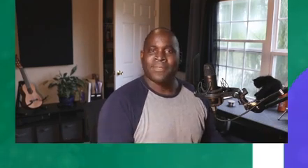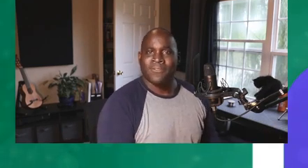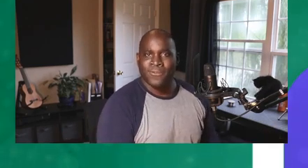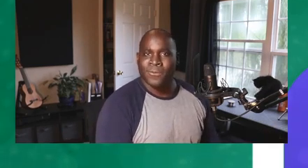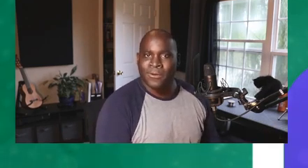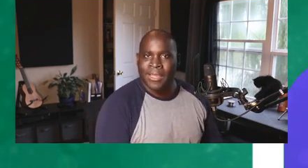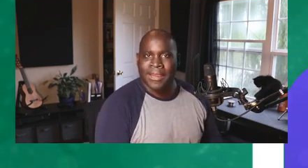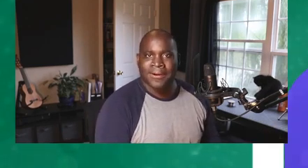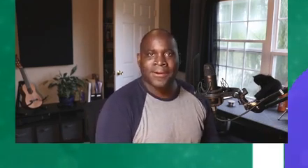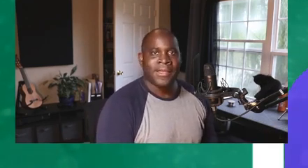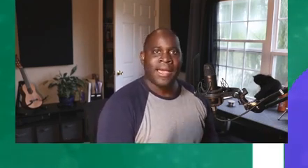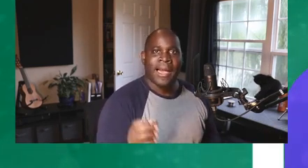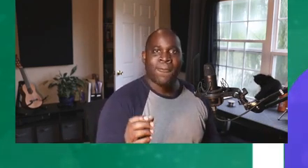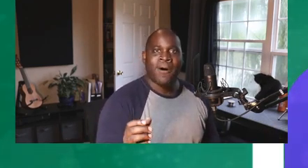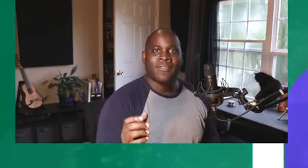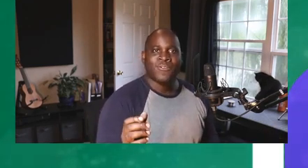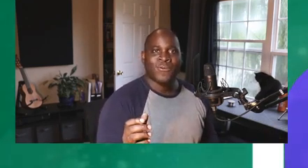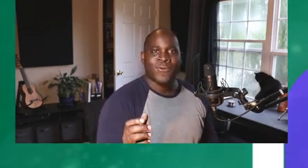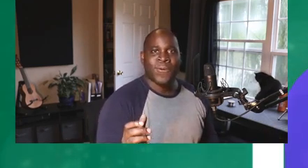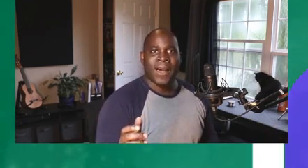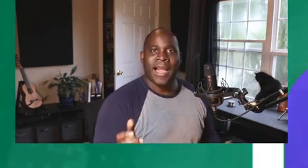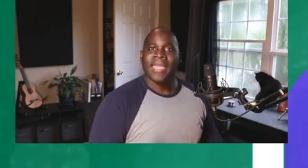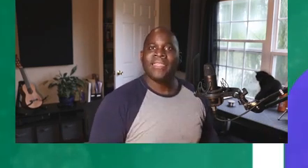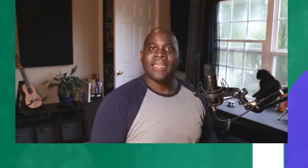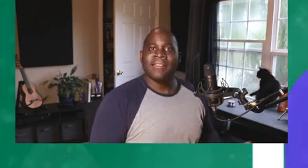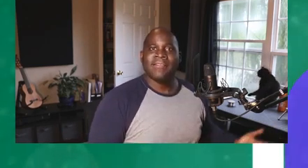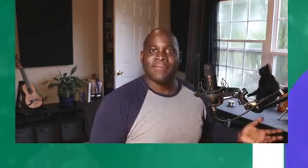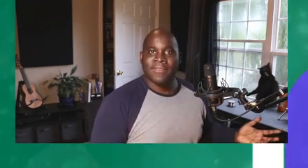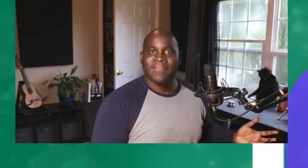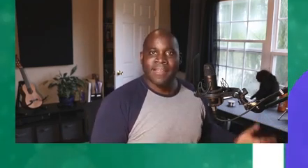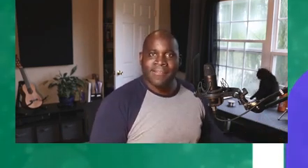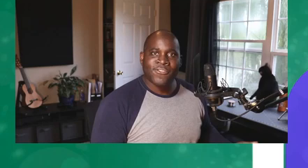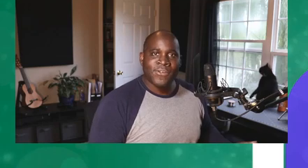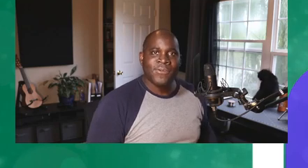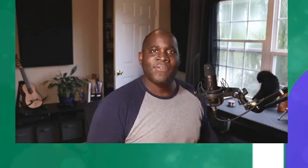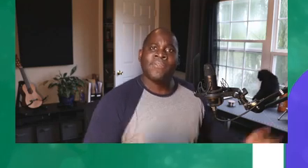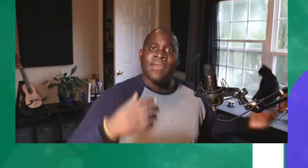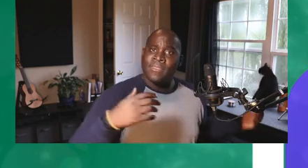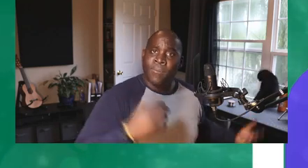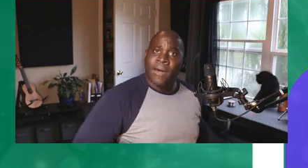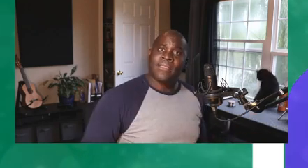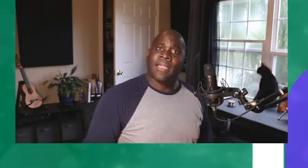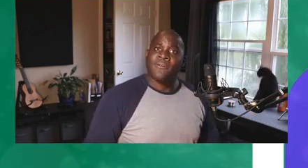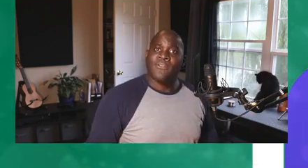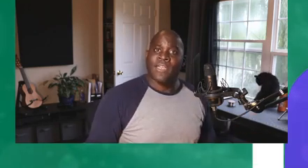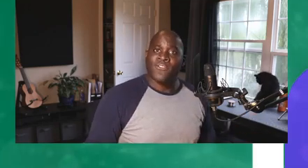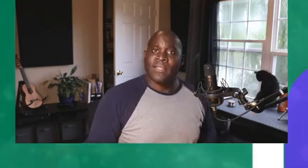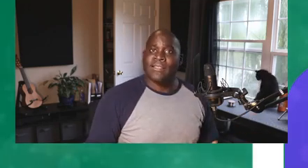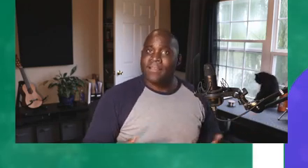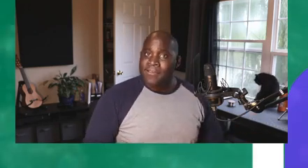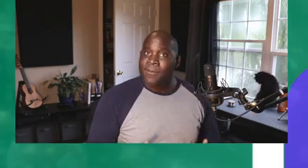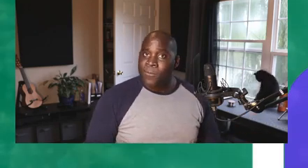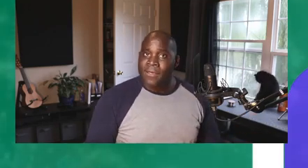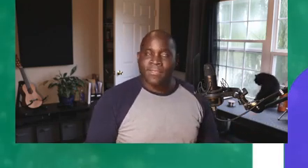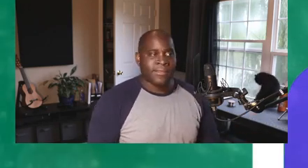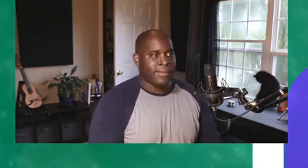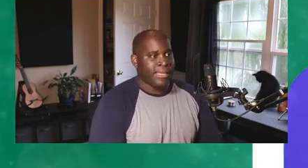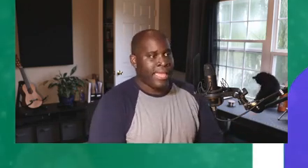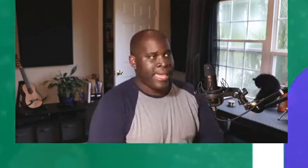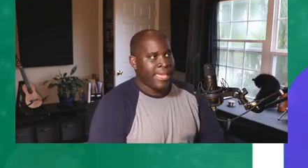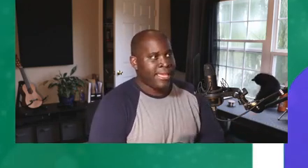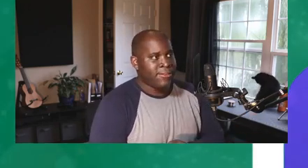Amaya. She's a really great character. I want to highlight some of the signs that she uses, the body language that she does it